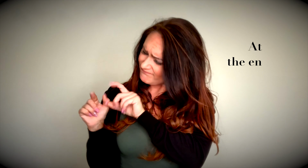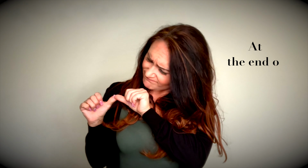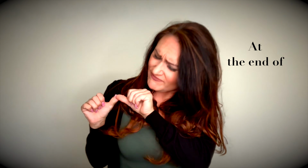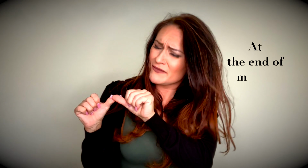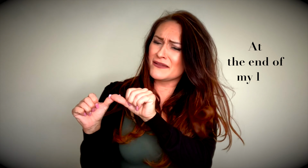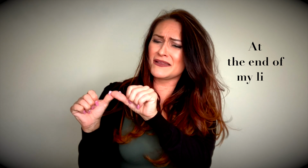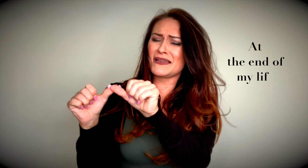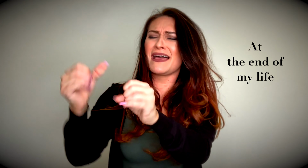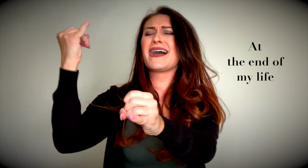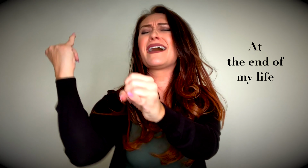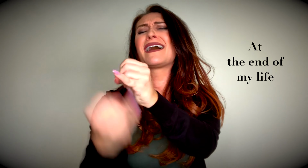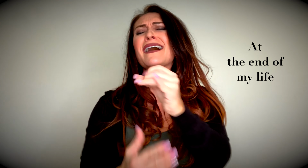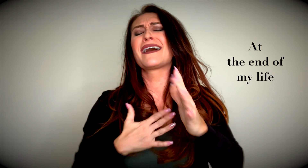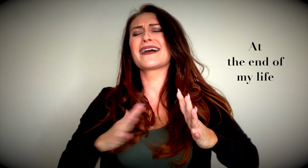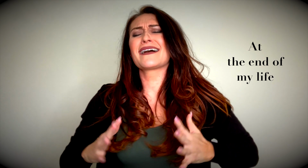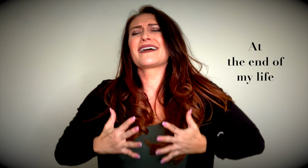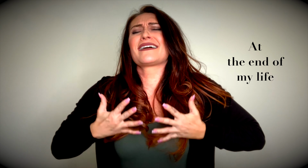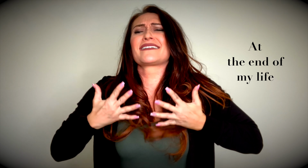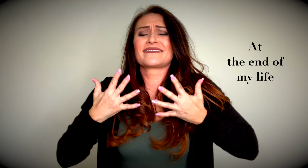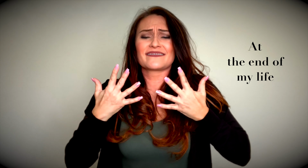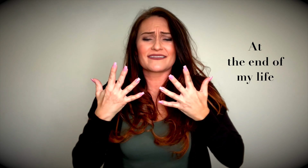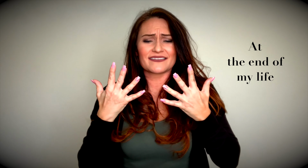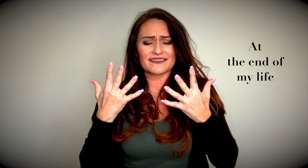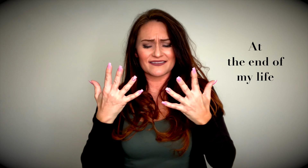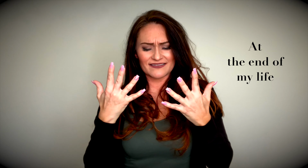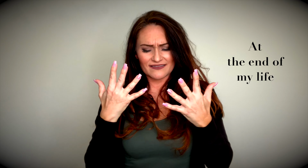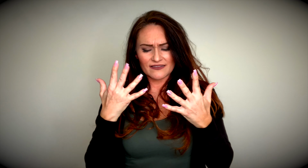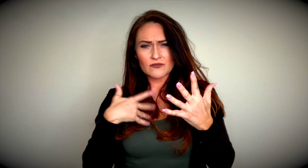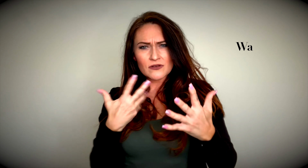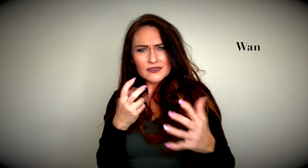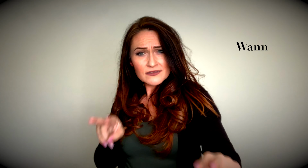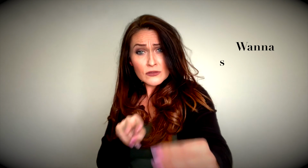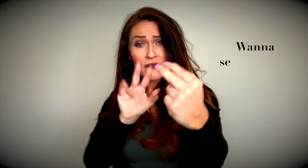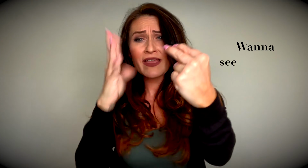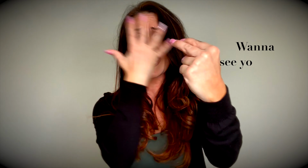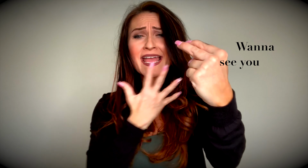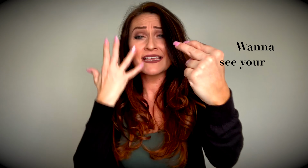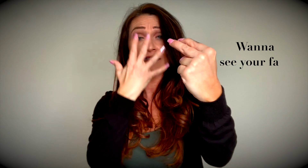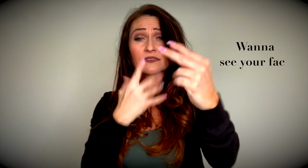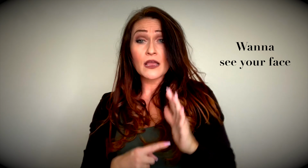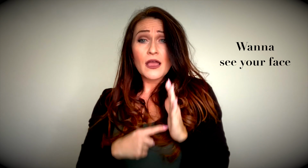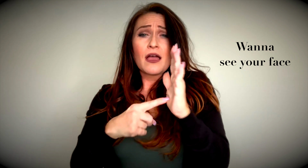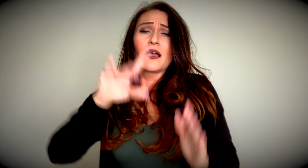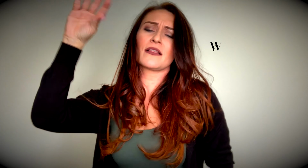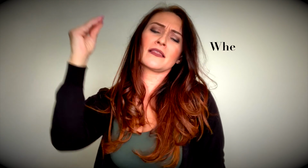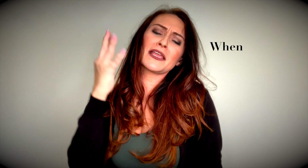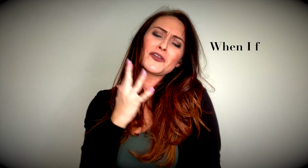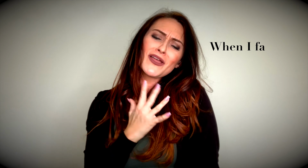at the end of my life. Wanna see your face, wanna